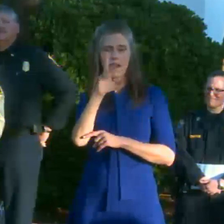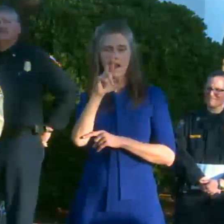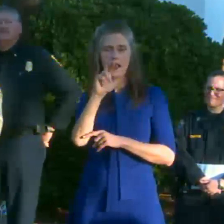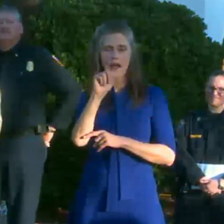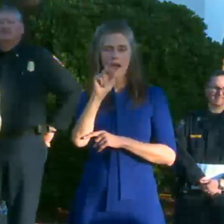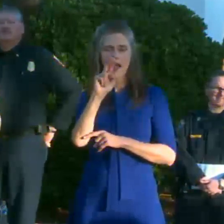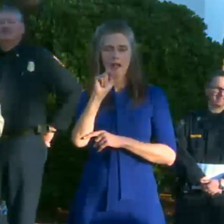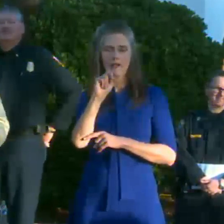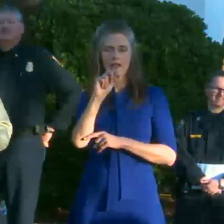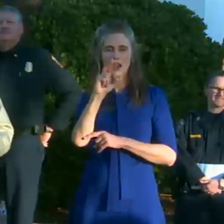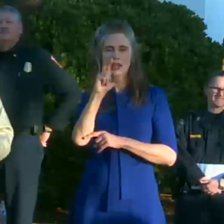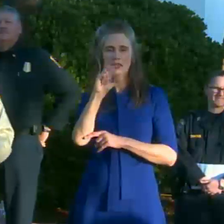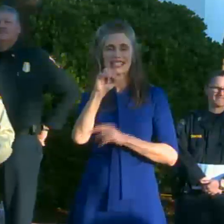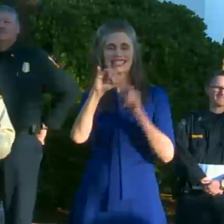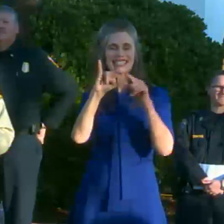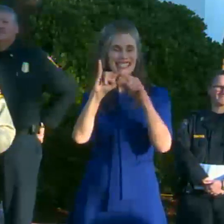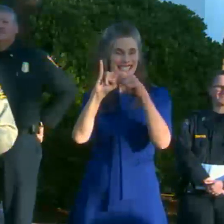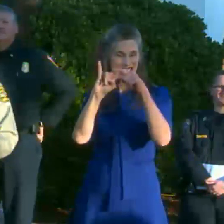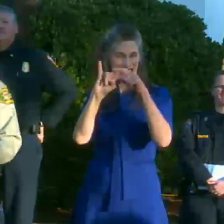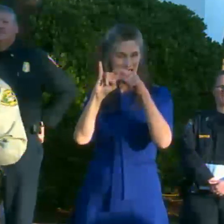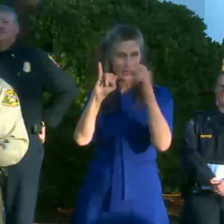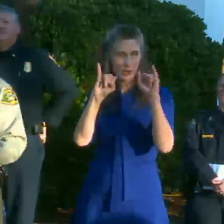Francis with an I, yes.